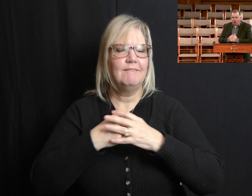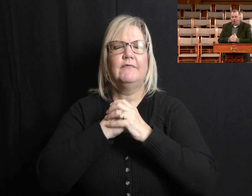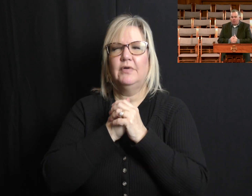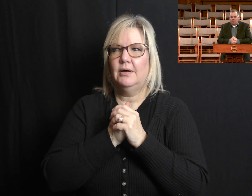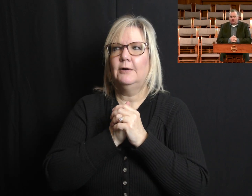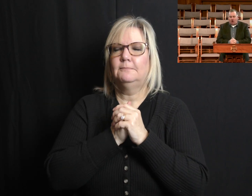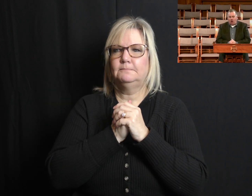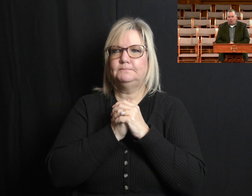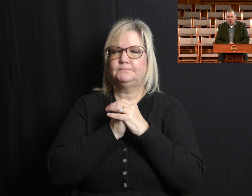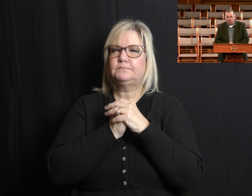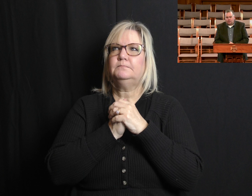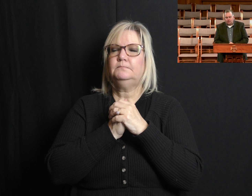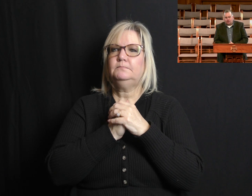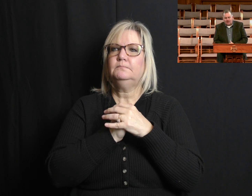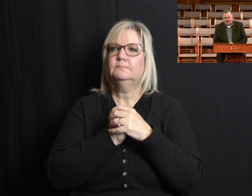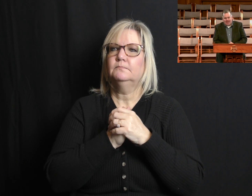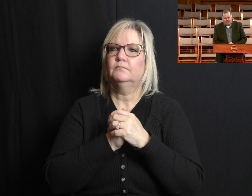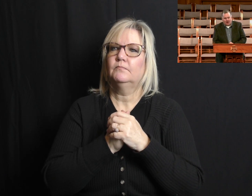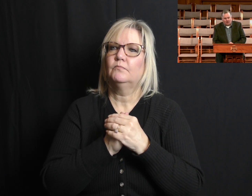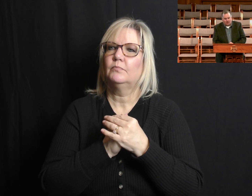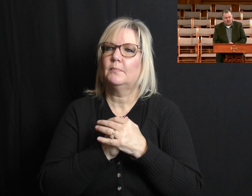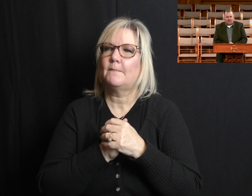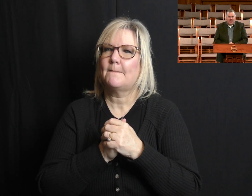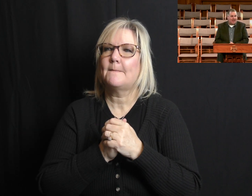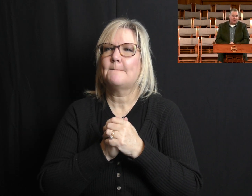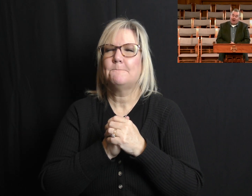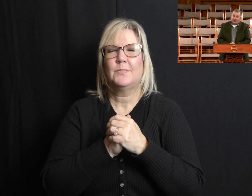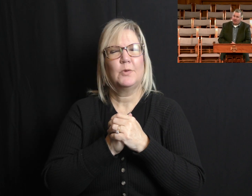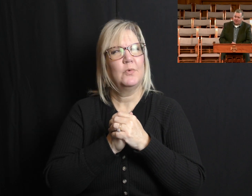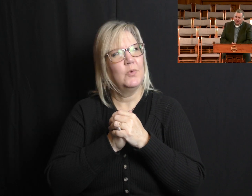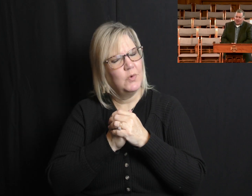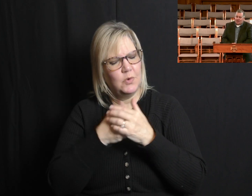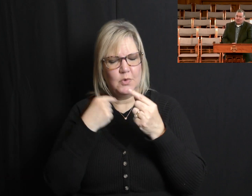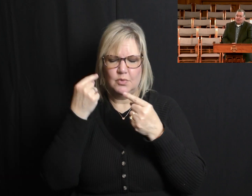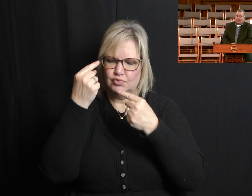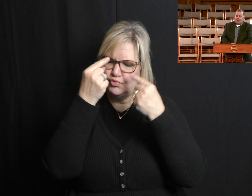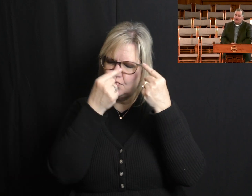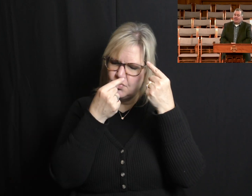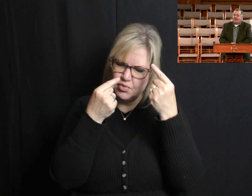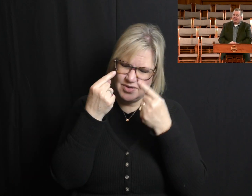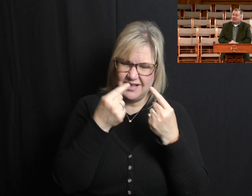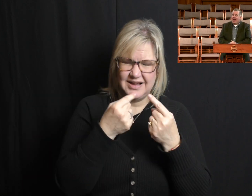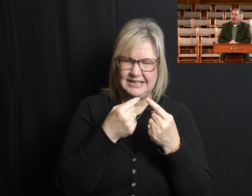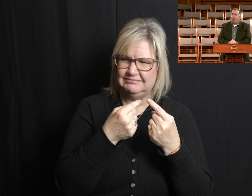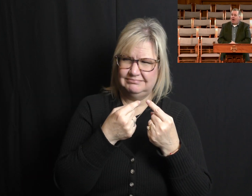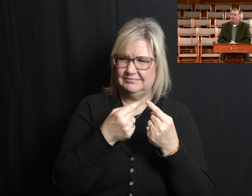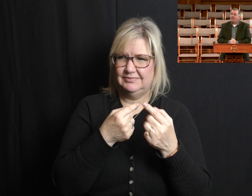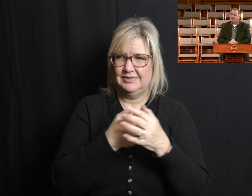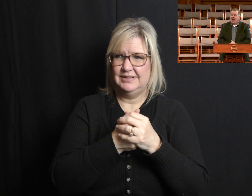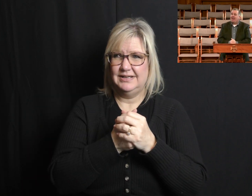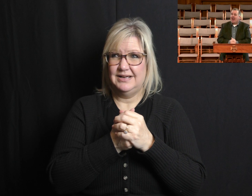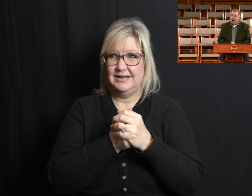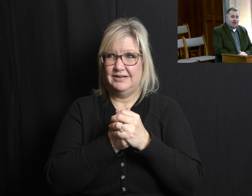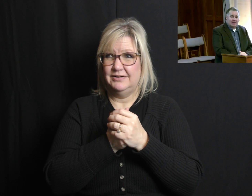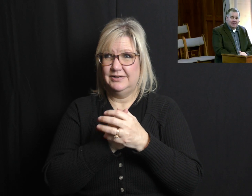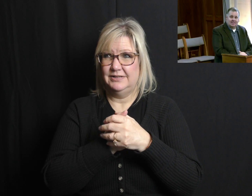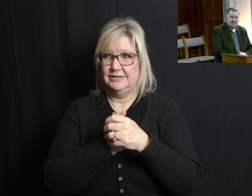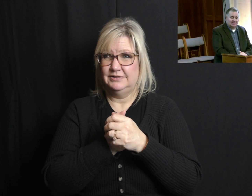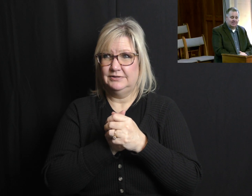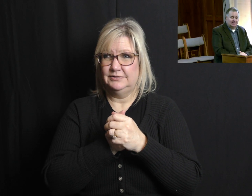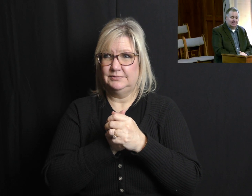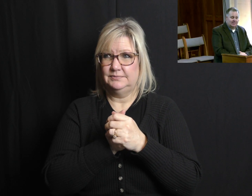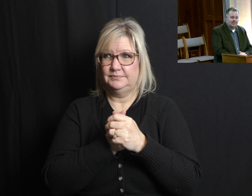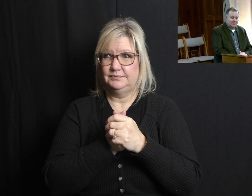we almost all want to shrink down in our seats thinking to ourselves, surely this guy wasn't that